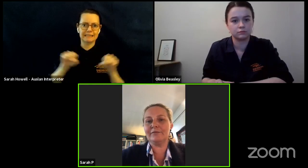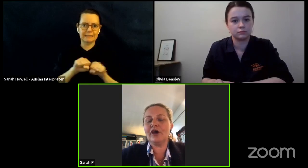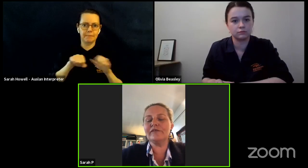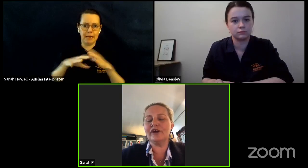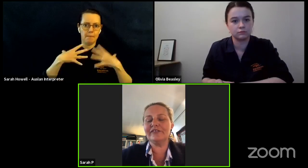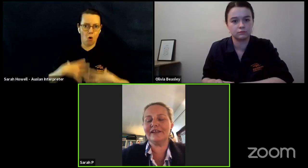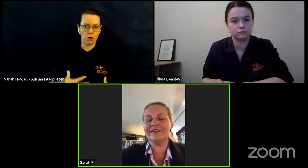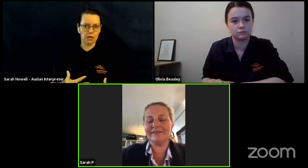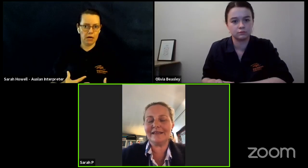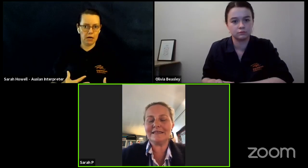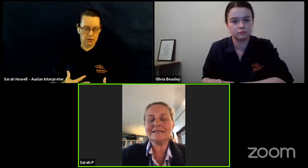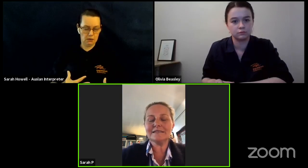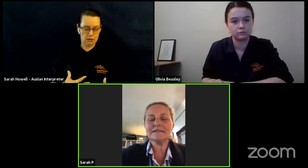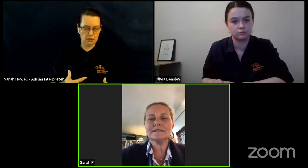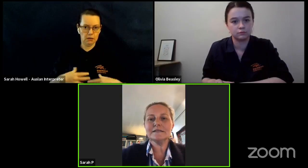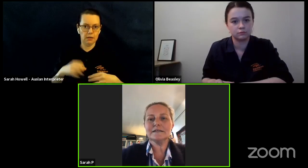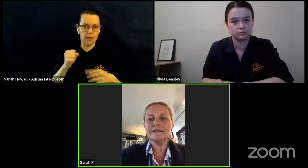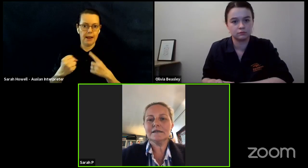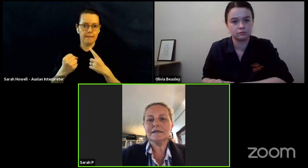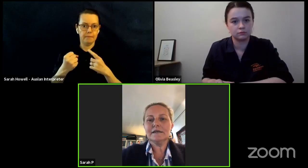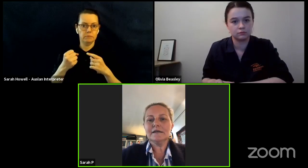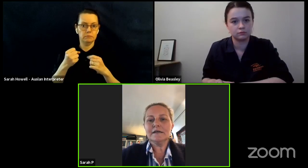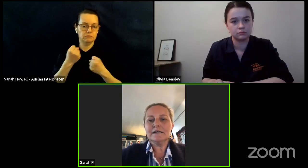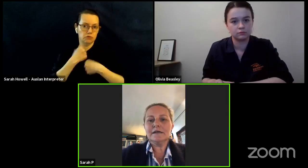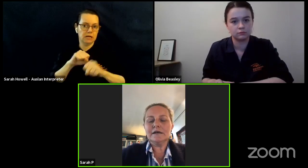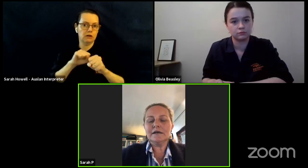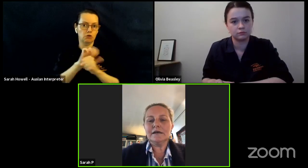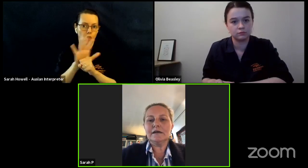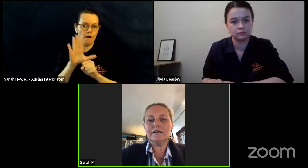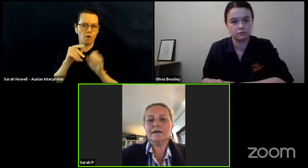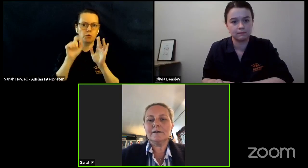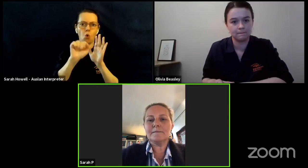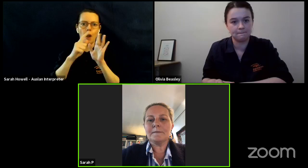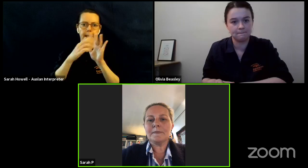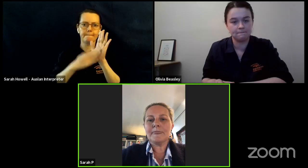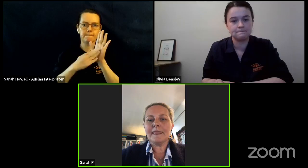vaccine, COVID-19 disease.